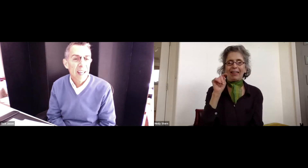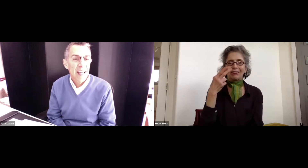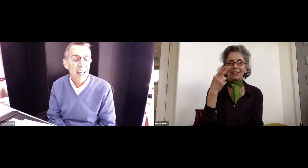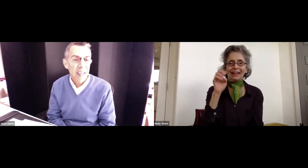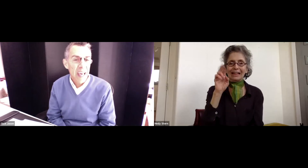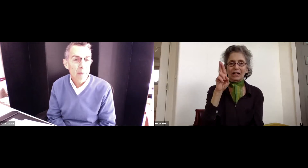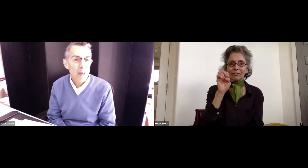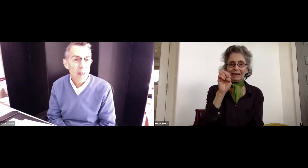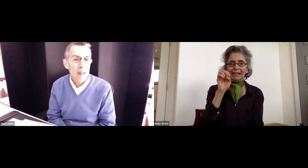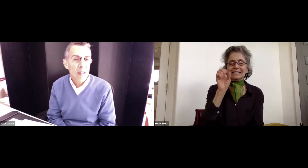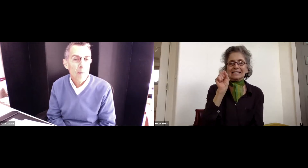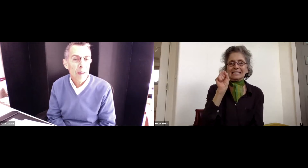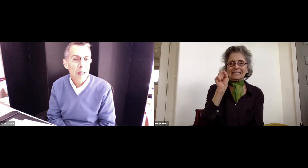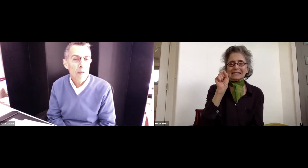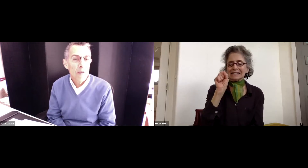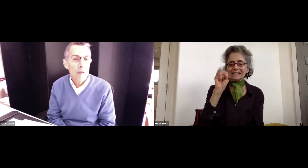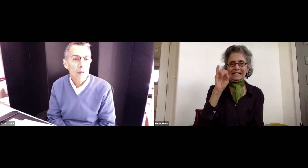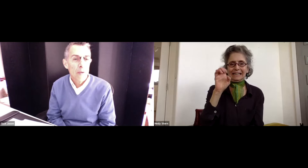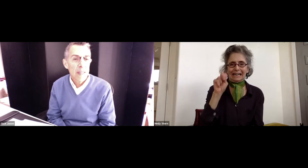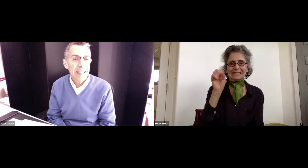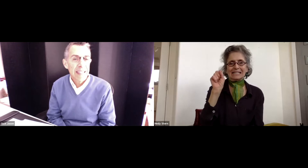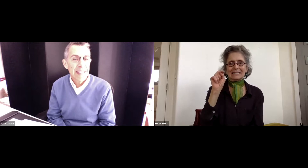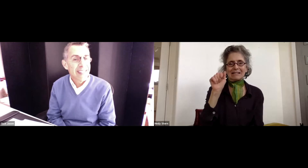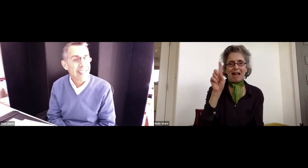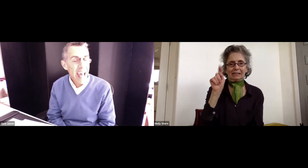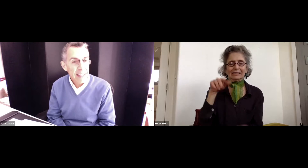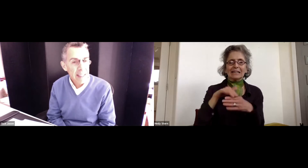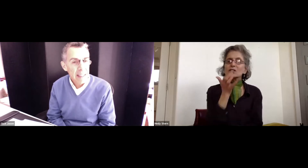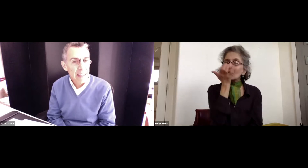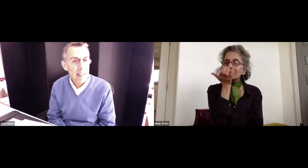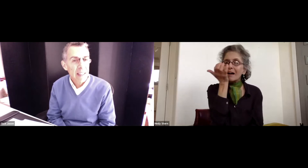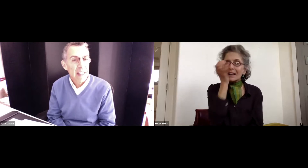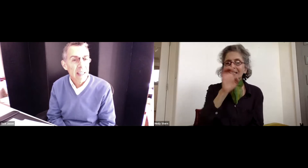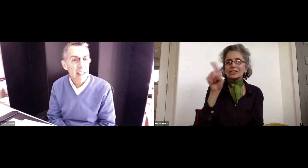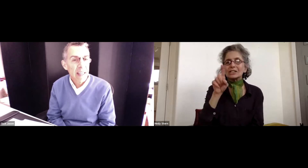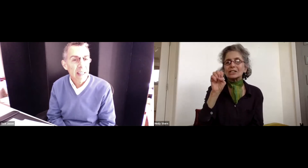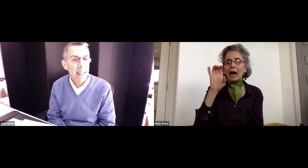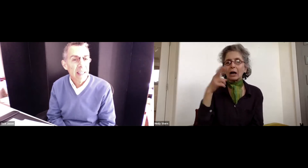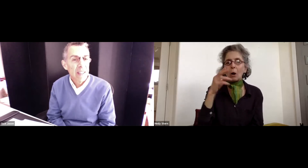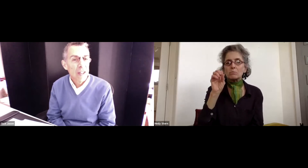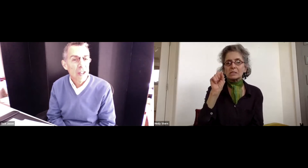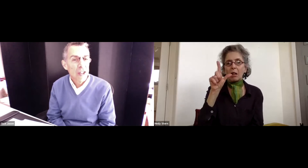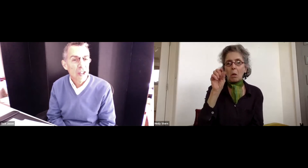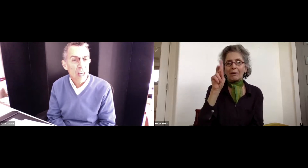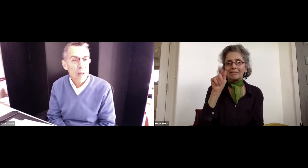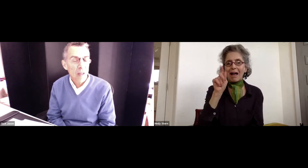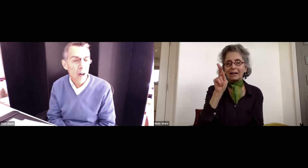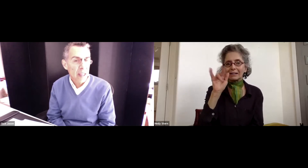a camp by the name of Theresienstadt in Czechoslovakia